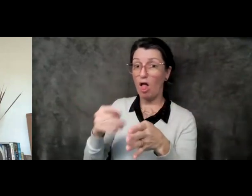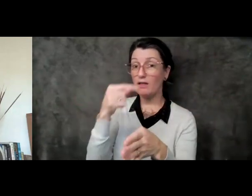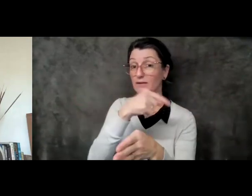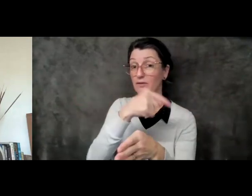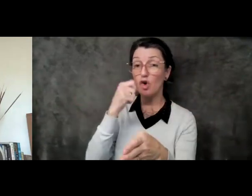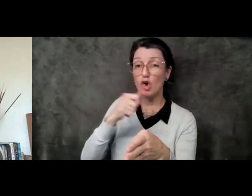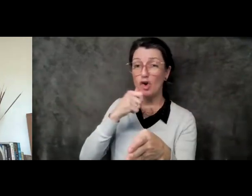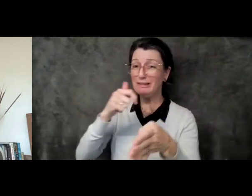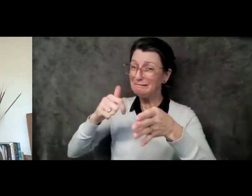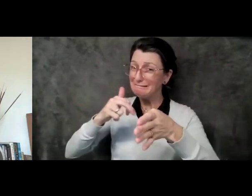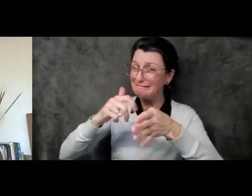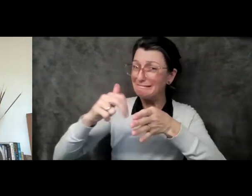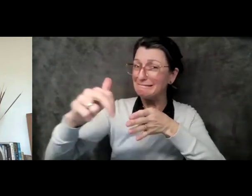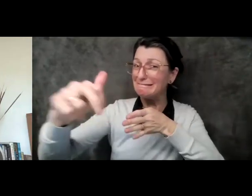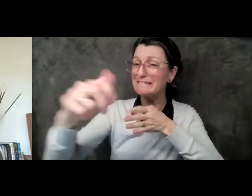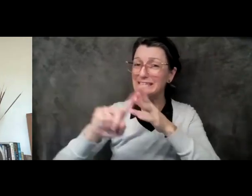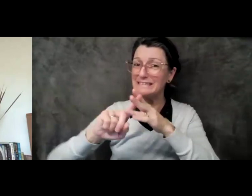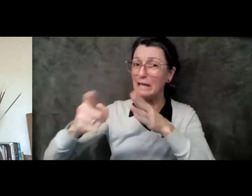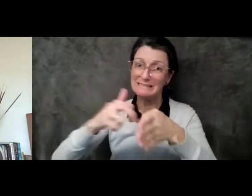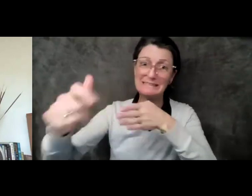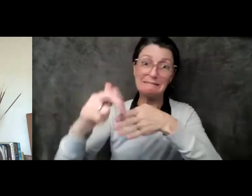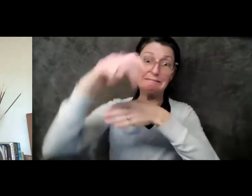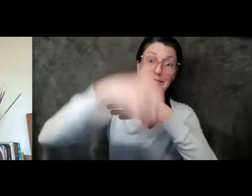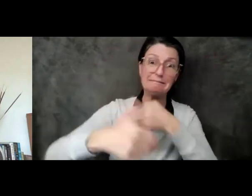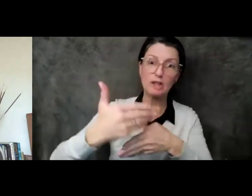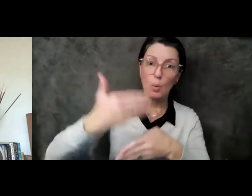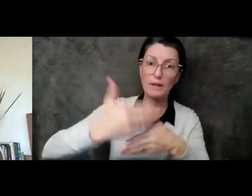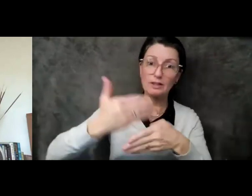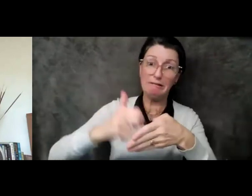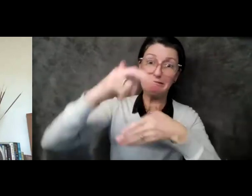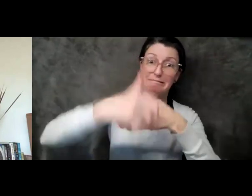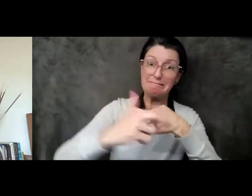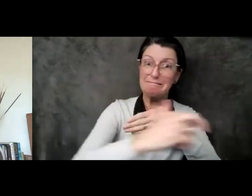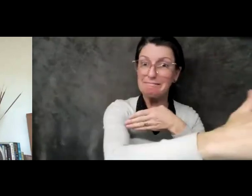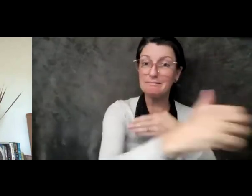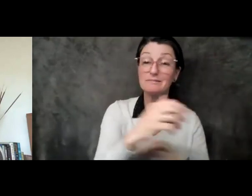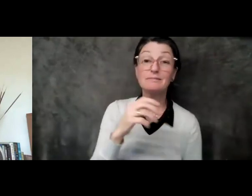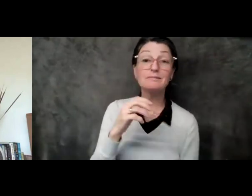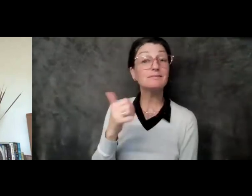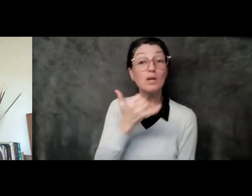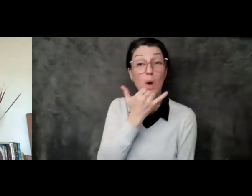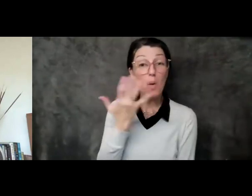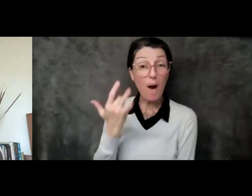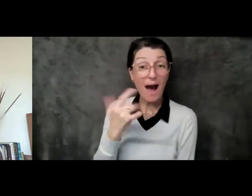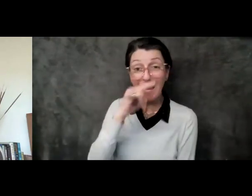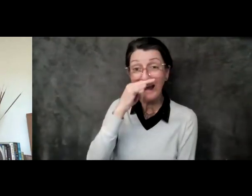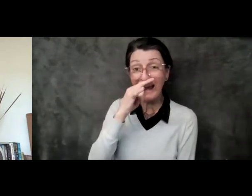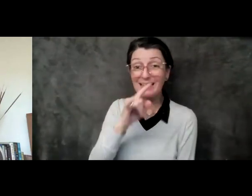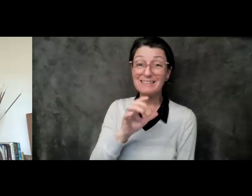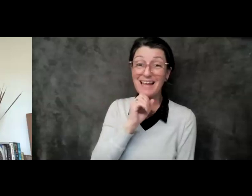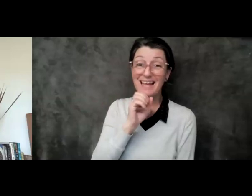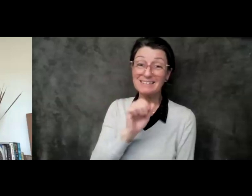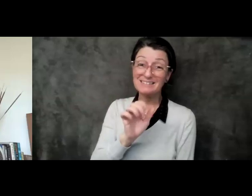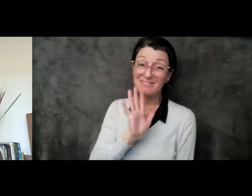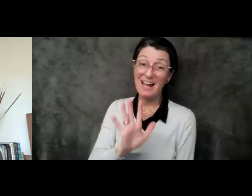the streets below, what's wrong is that it is 3 o'clock in the morning. The child is all alone, 50 feet in the air, so